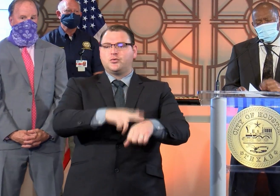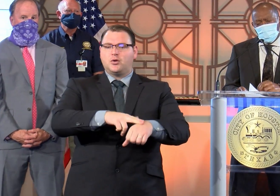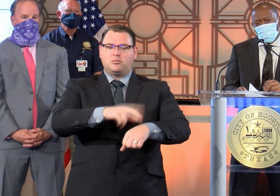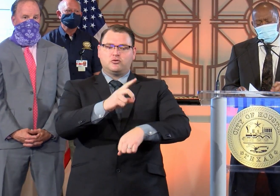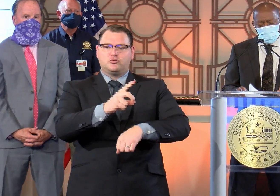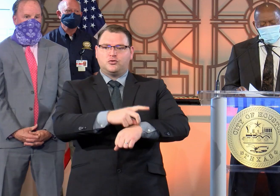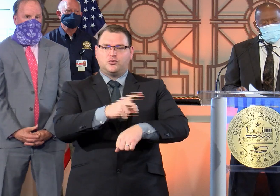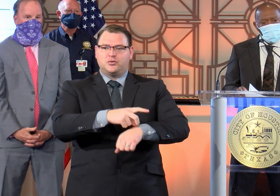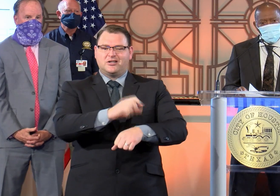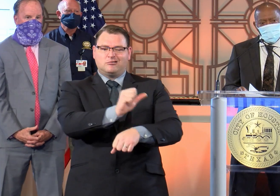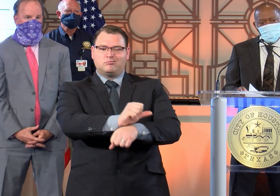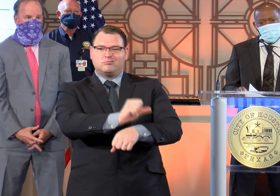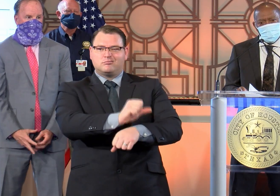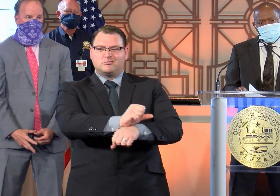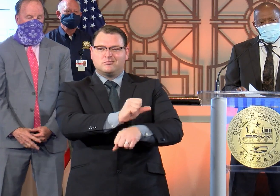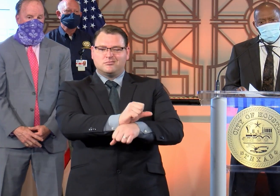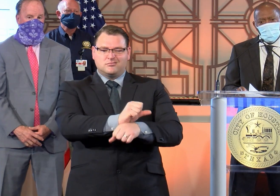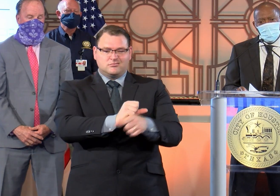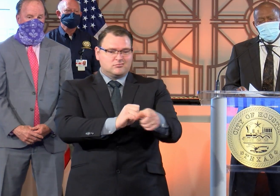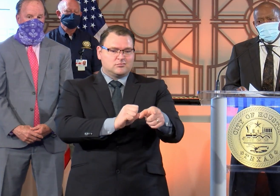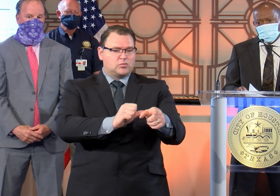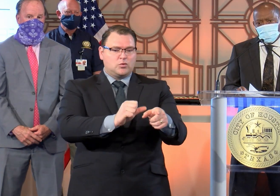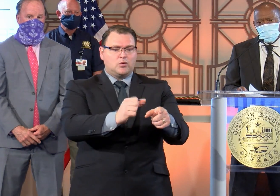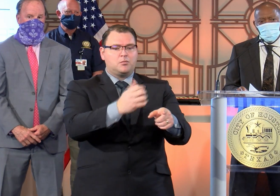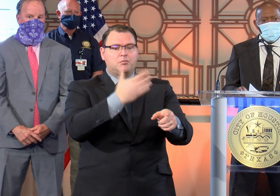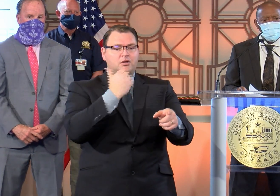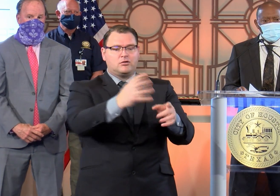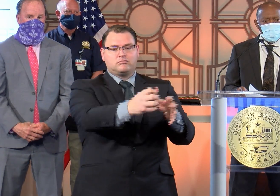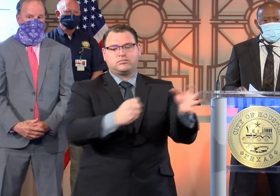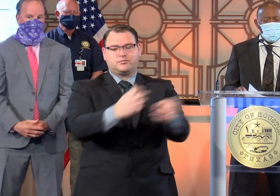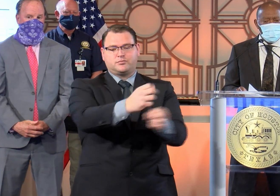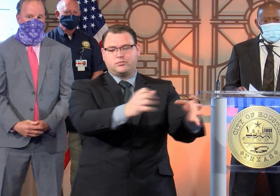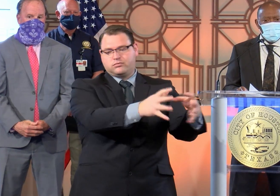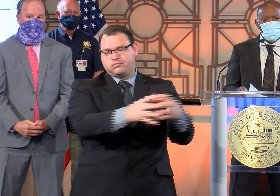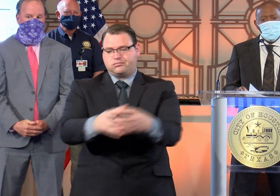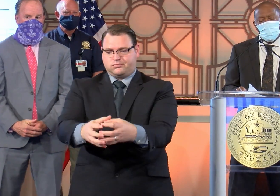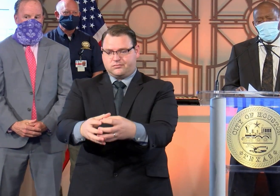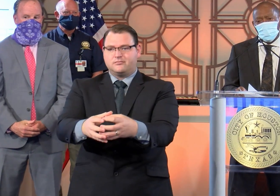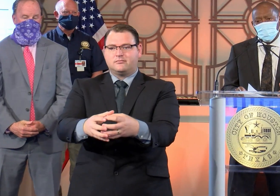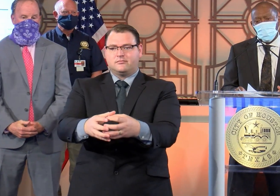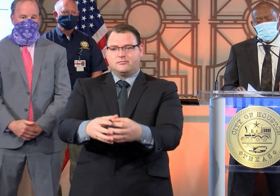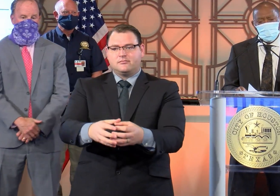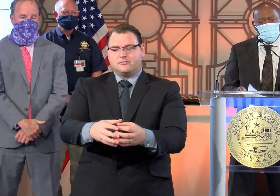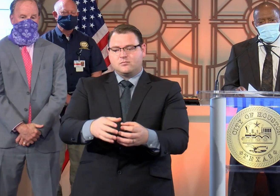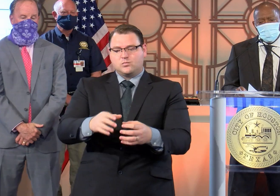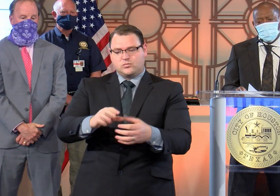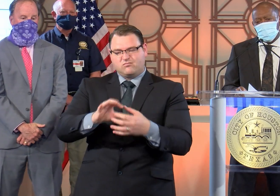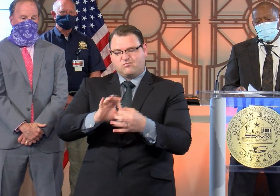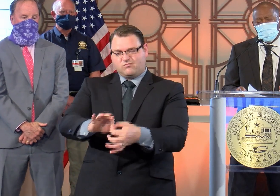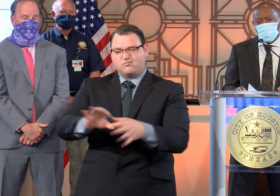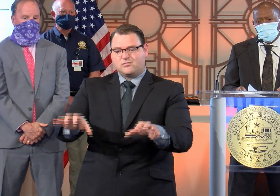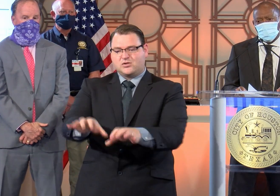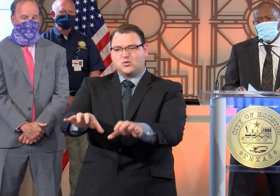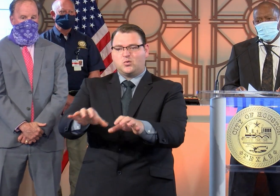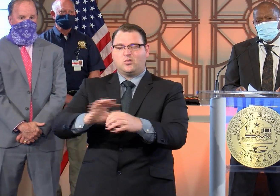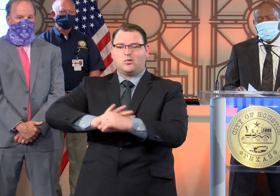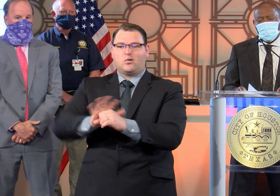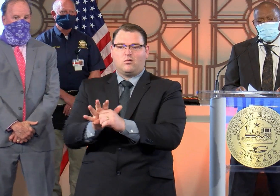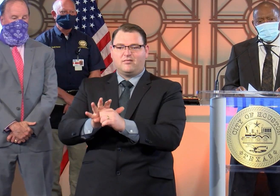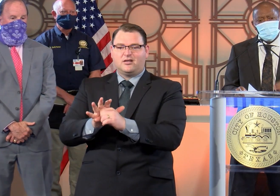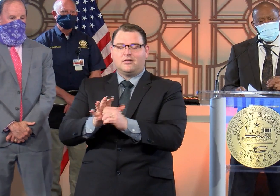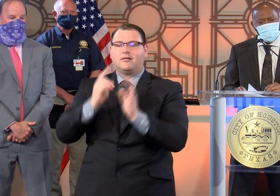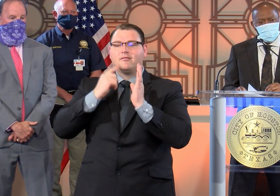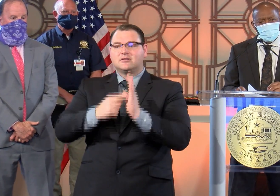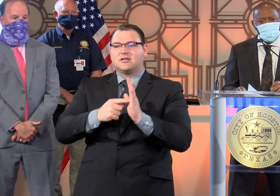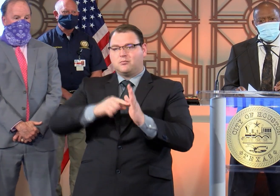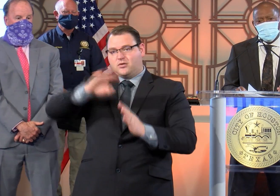in order to do things for COVID-19. For example, where police were used or the firefighters were used to